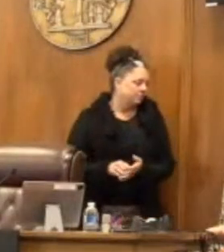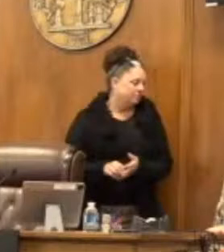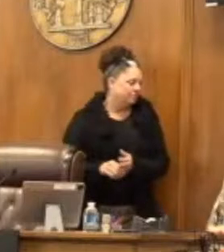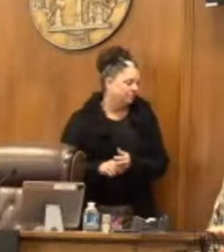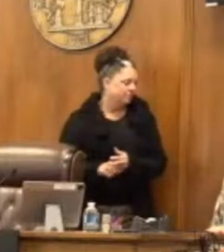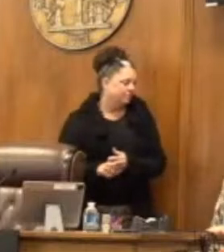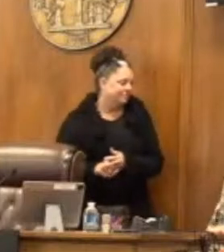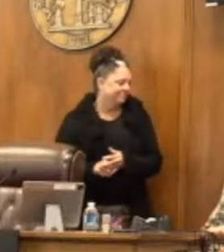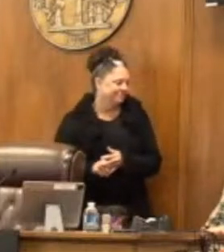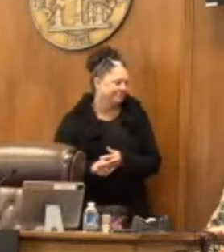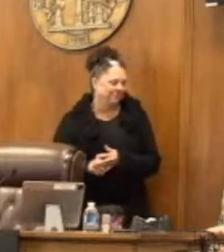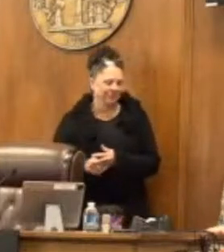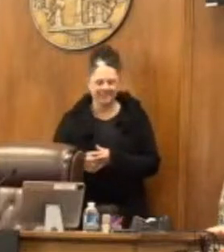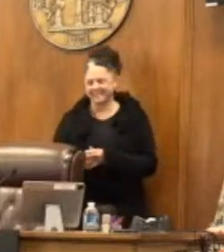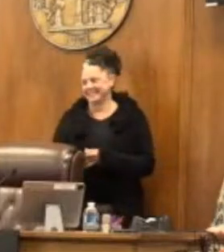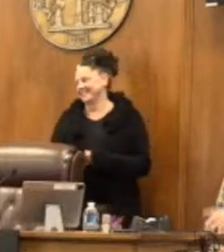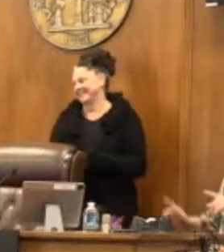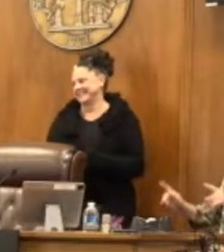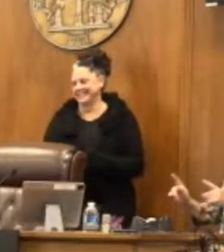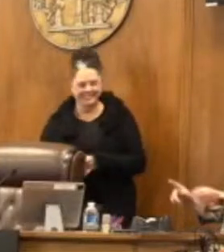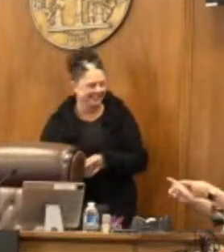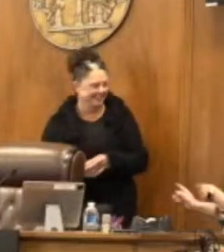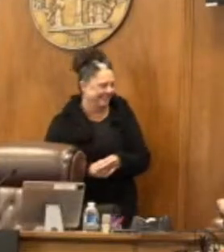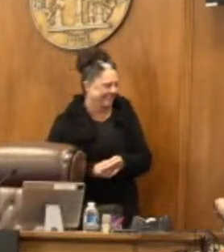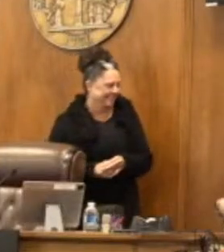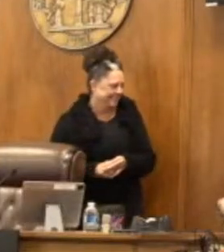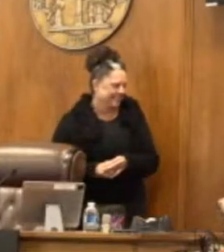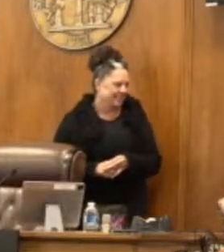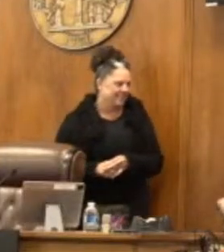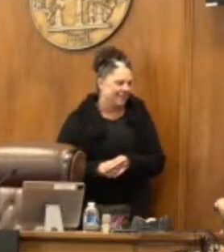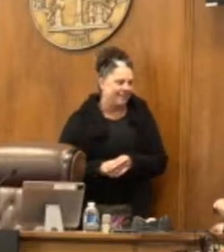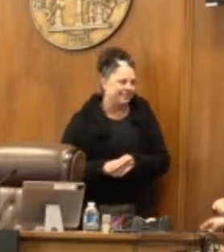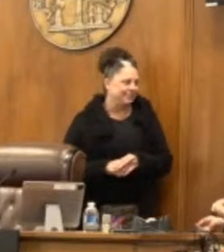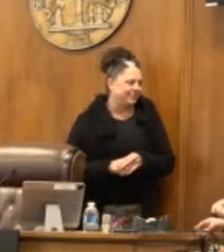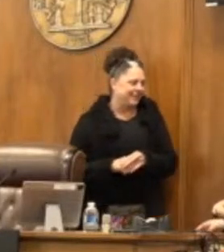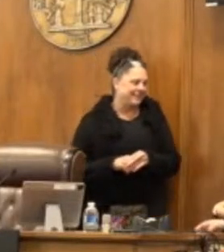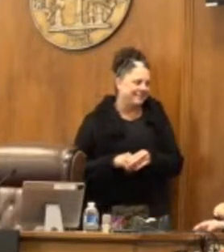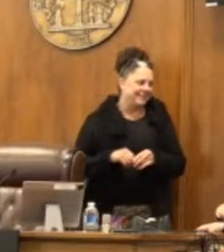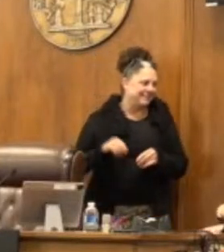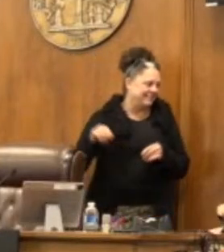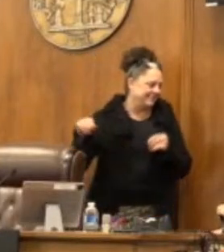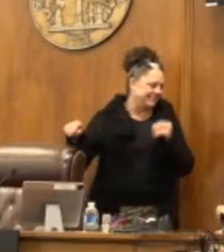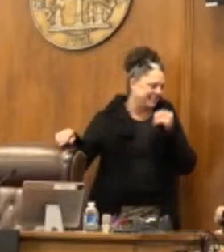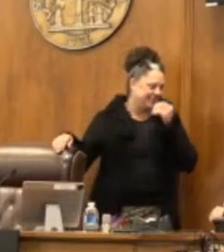Little John. By the way, I didn't like